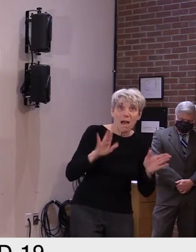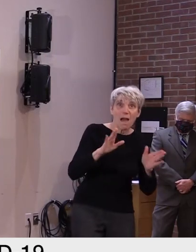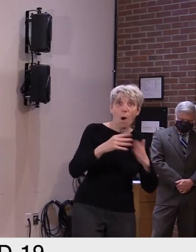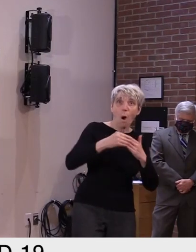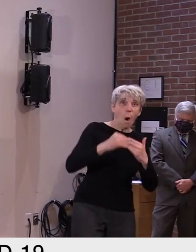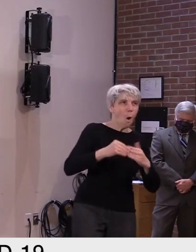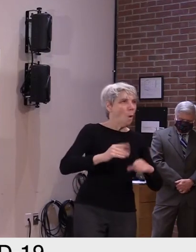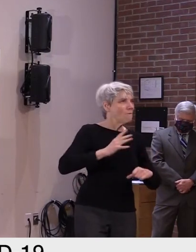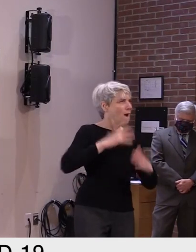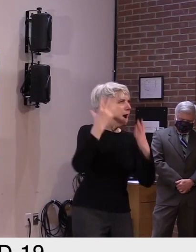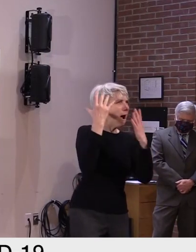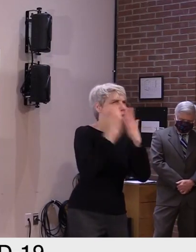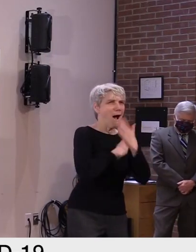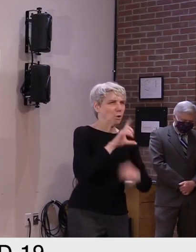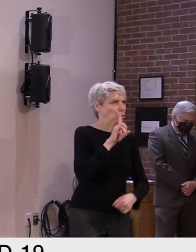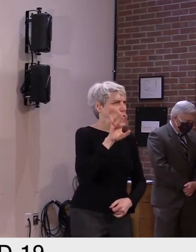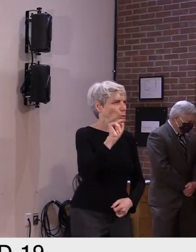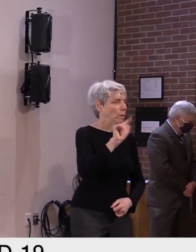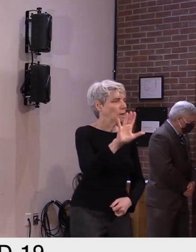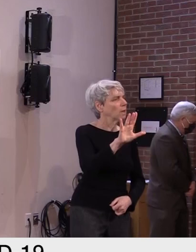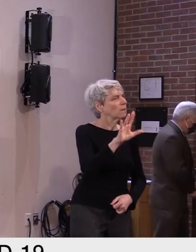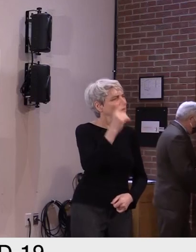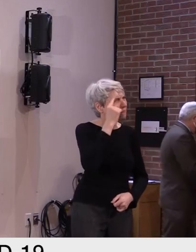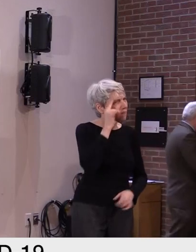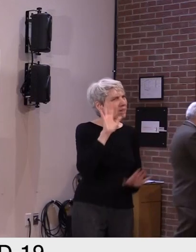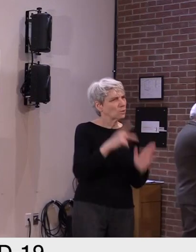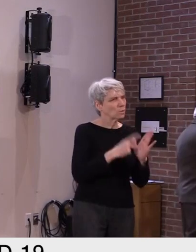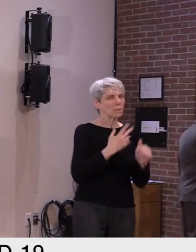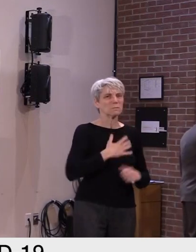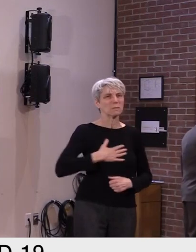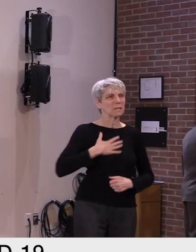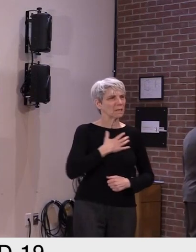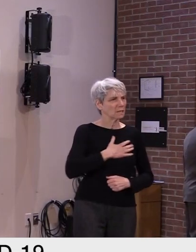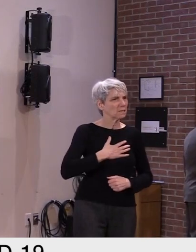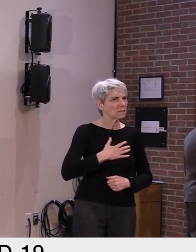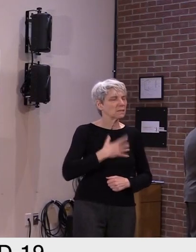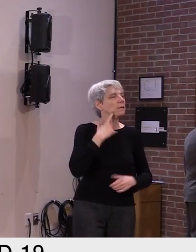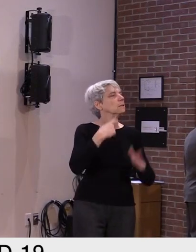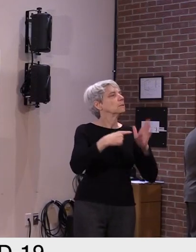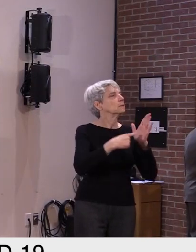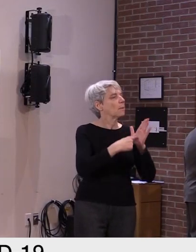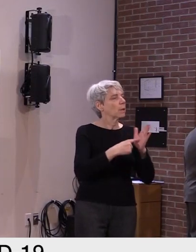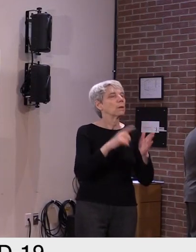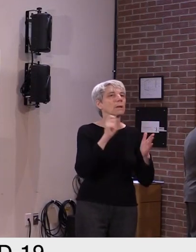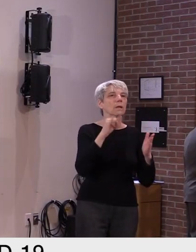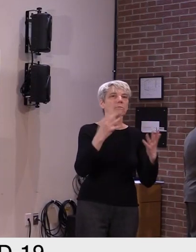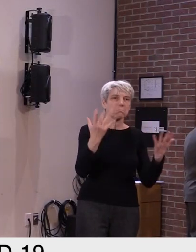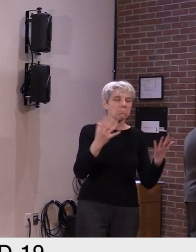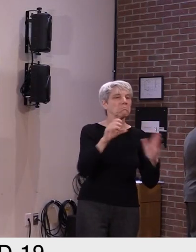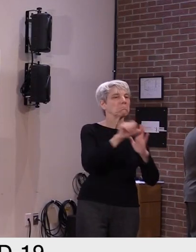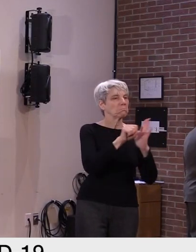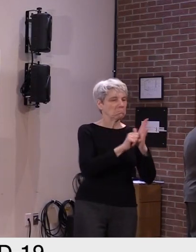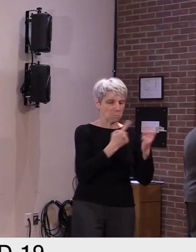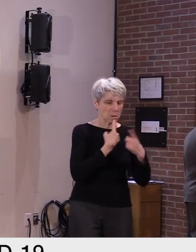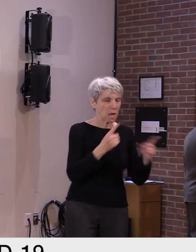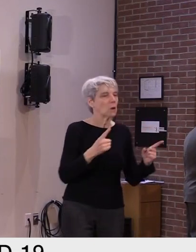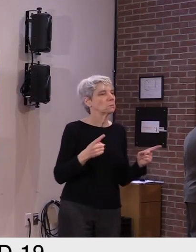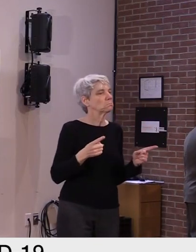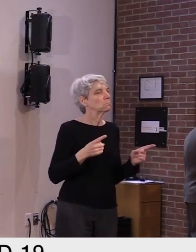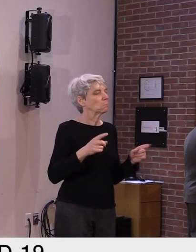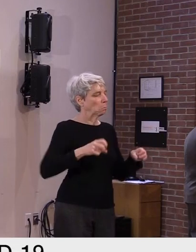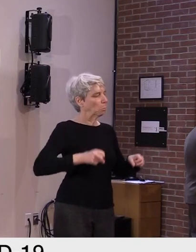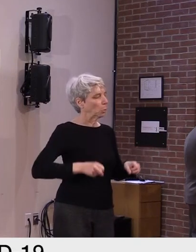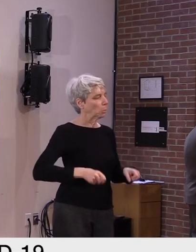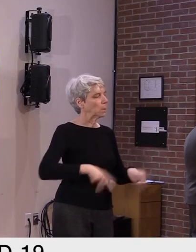yourself at the time. So this means that even if you can get together in a group to hold an event or a gathering because